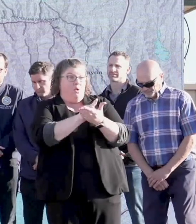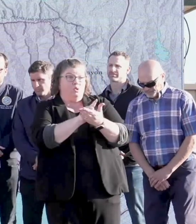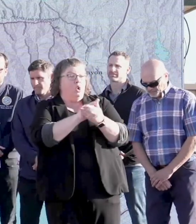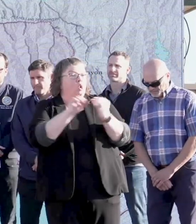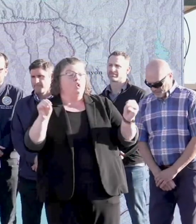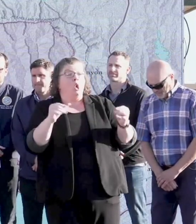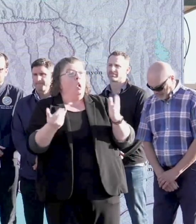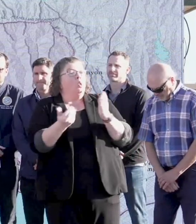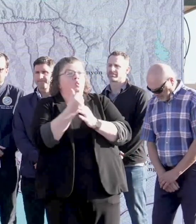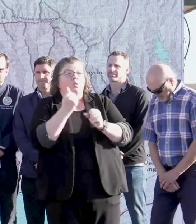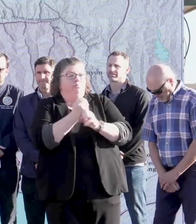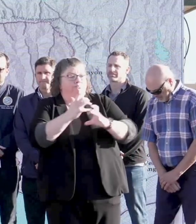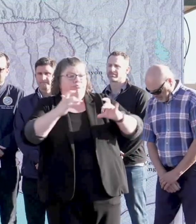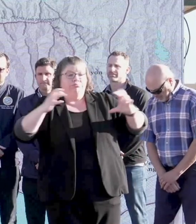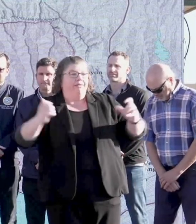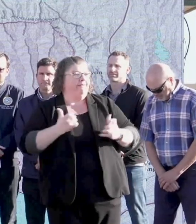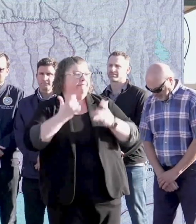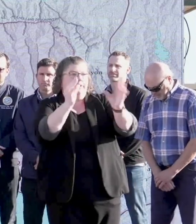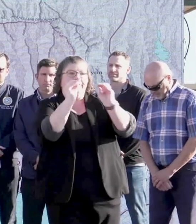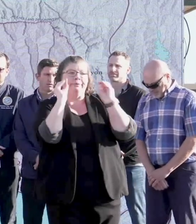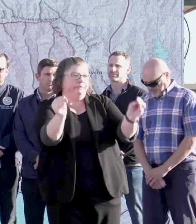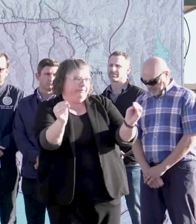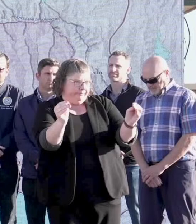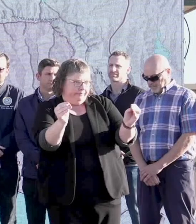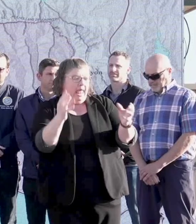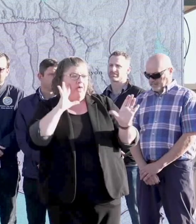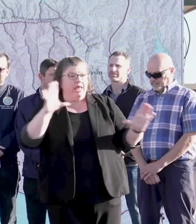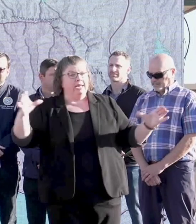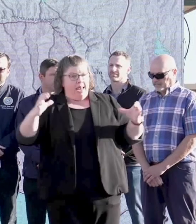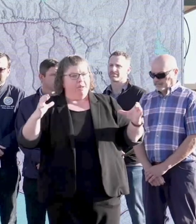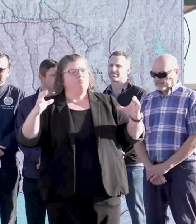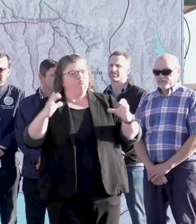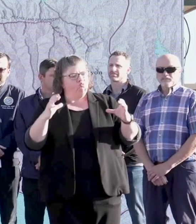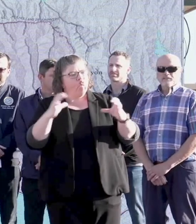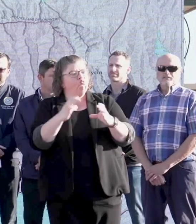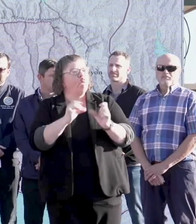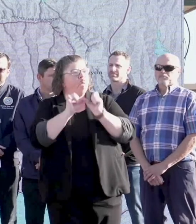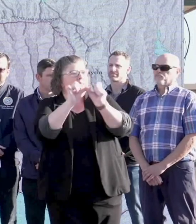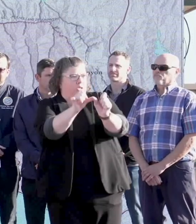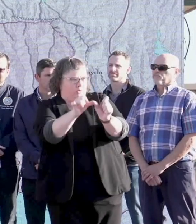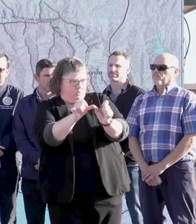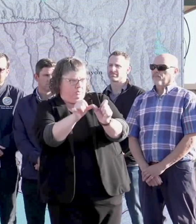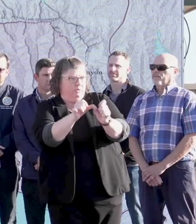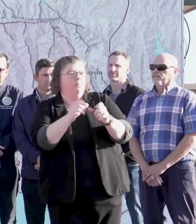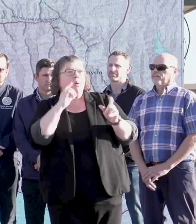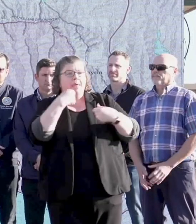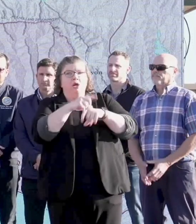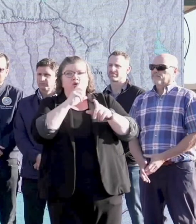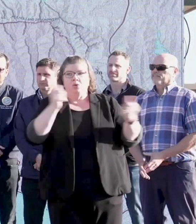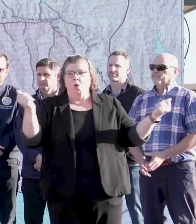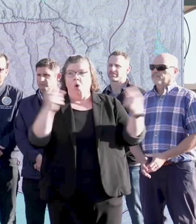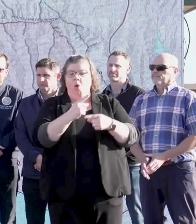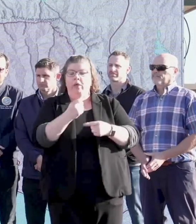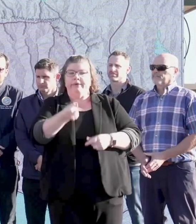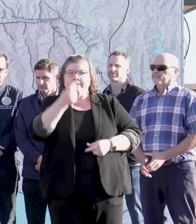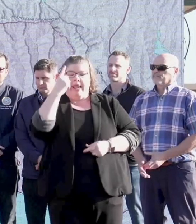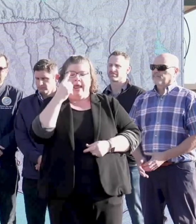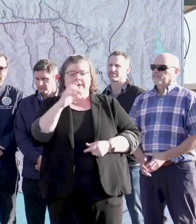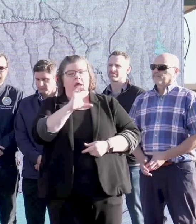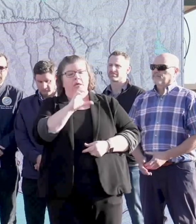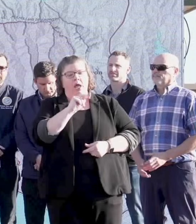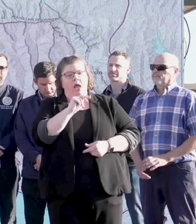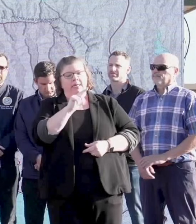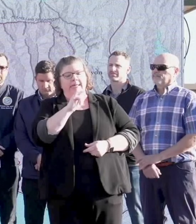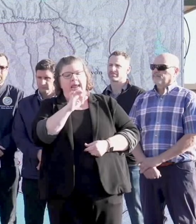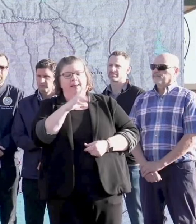growth, and our containment continues to rise. However, I just want to make sure that everybody is clear on containment, and we've received a lot